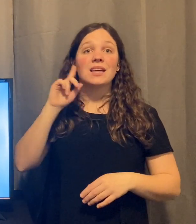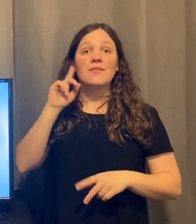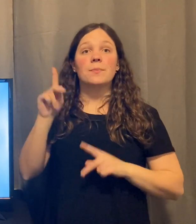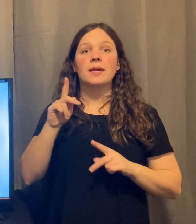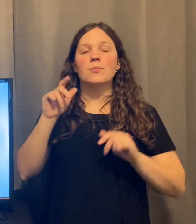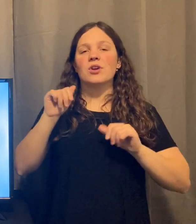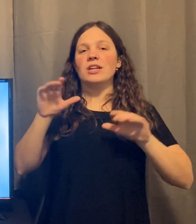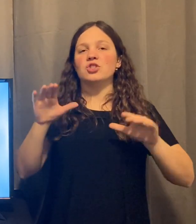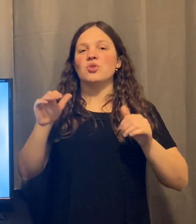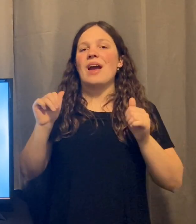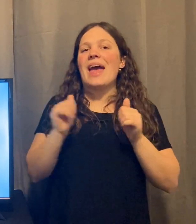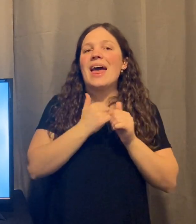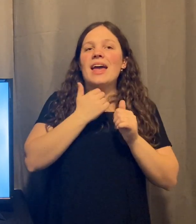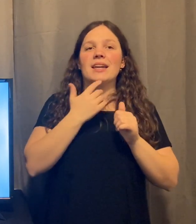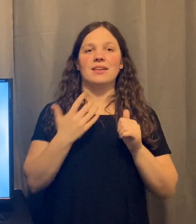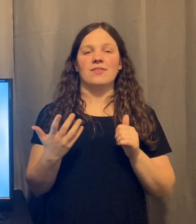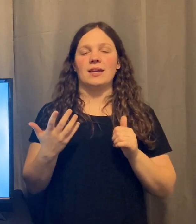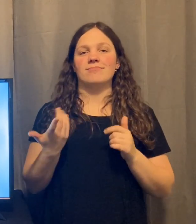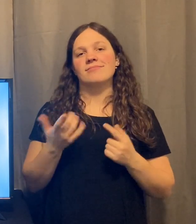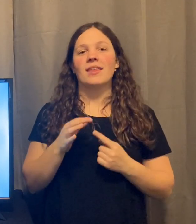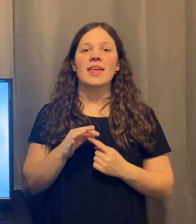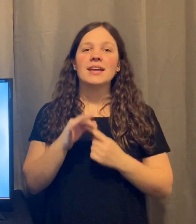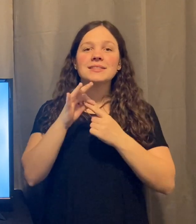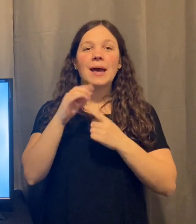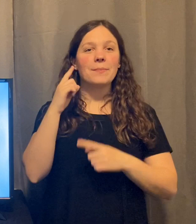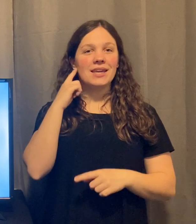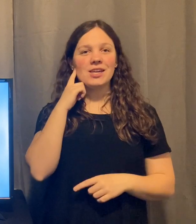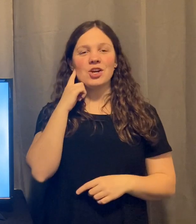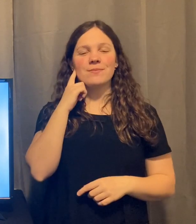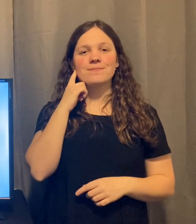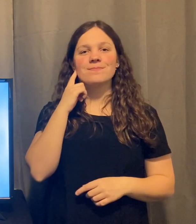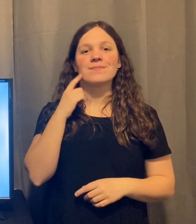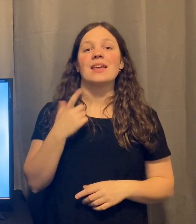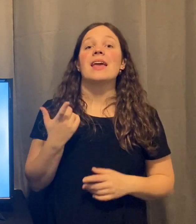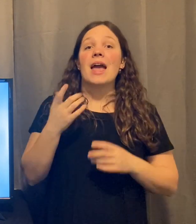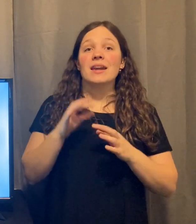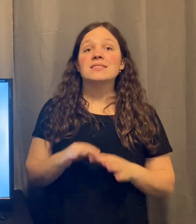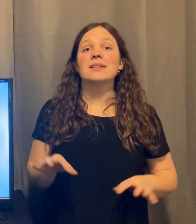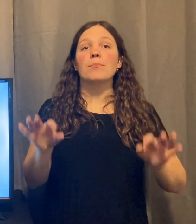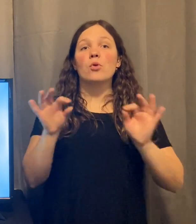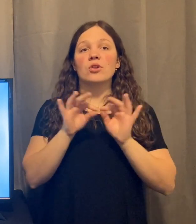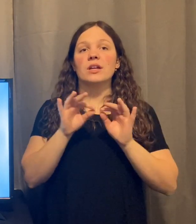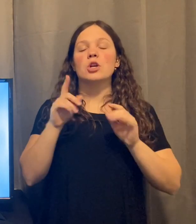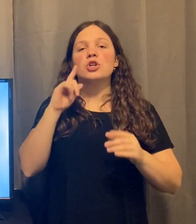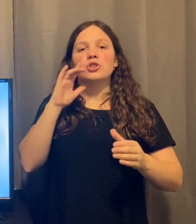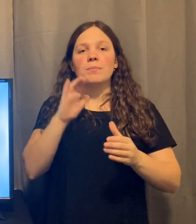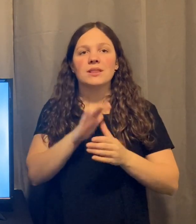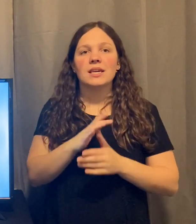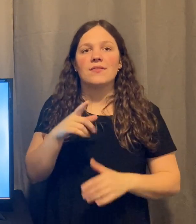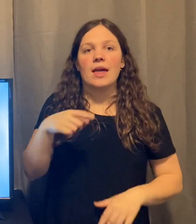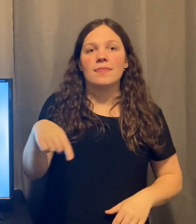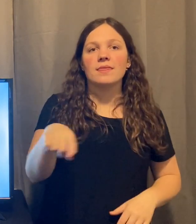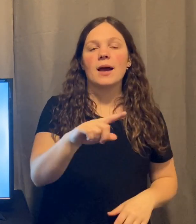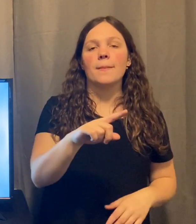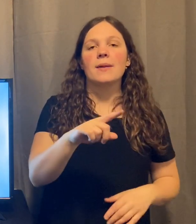deaf people can do anything except hear. It is important to believe in them